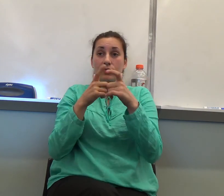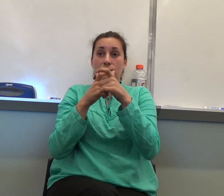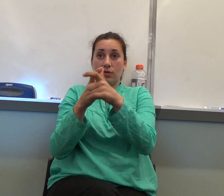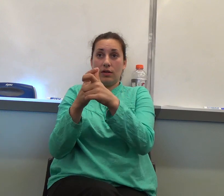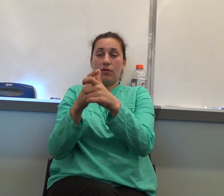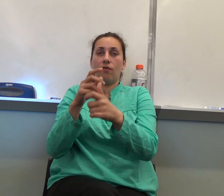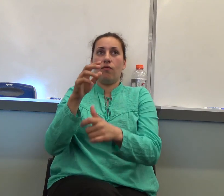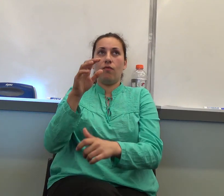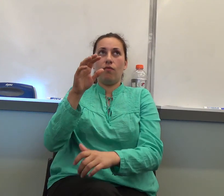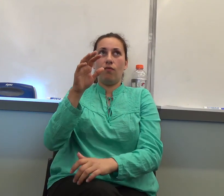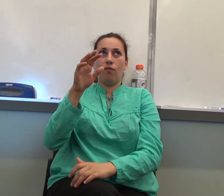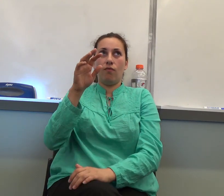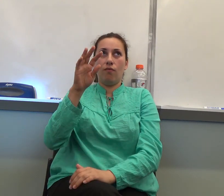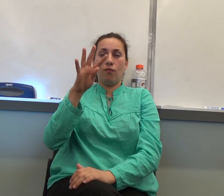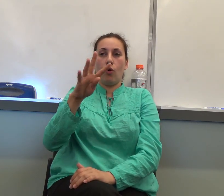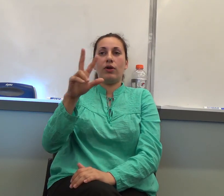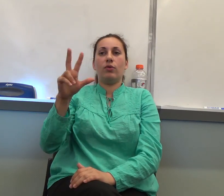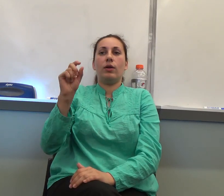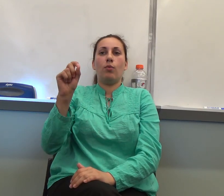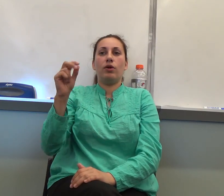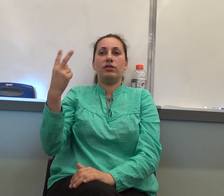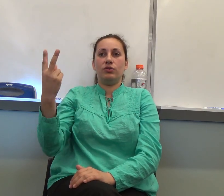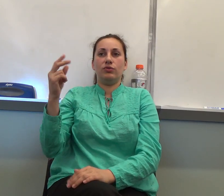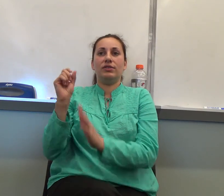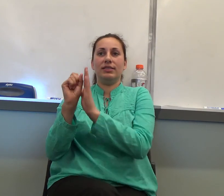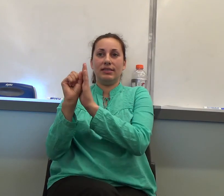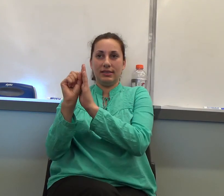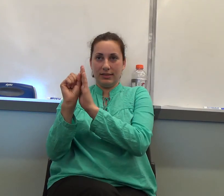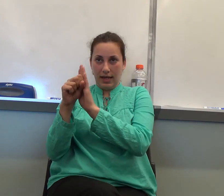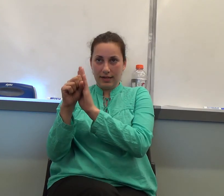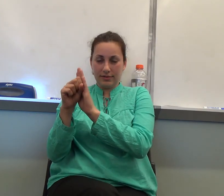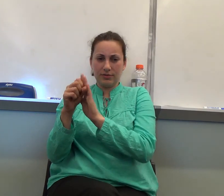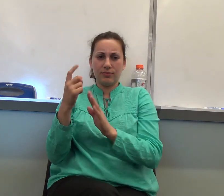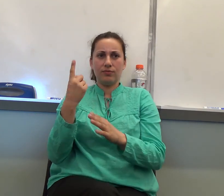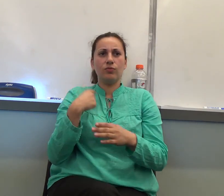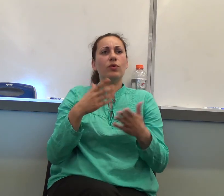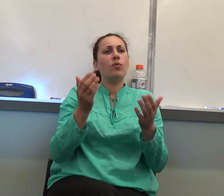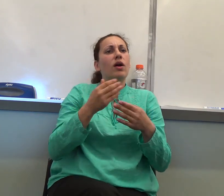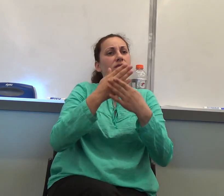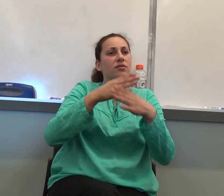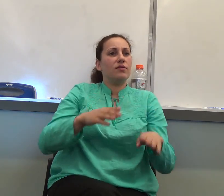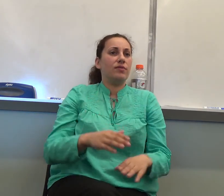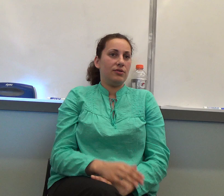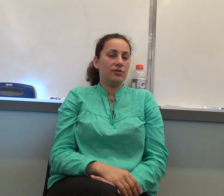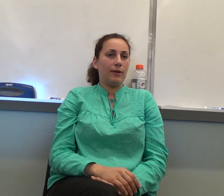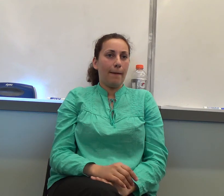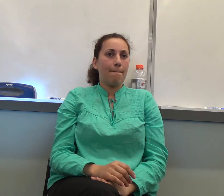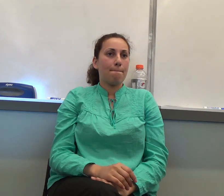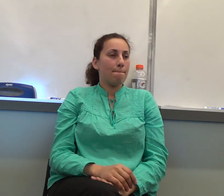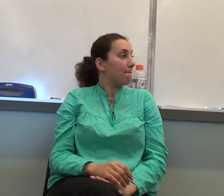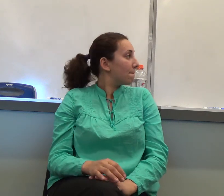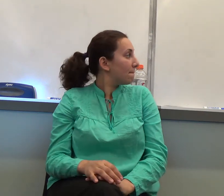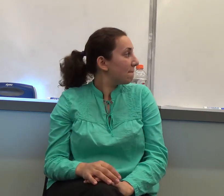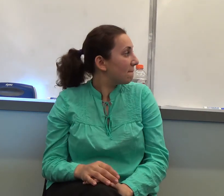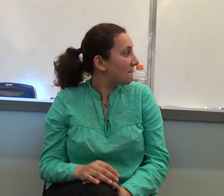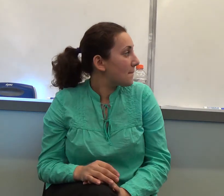And that's exactly what we're looking for, meters per second. So we want a division problem like that. So it's going to be this,